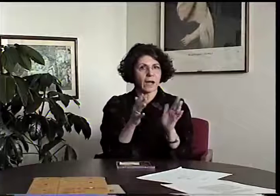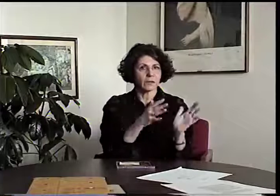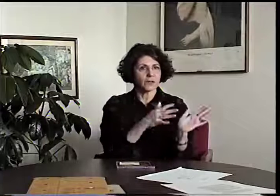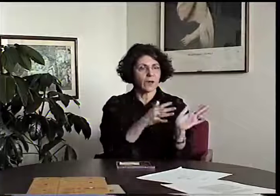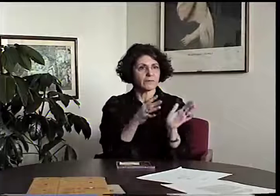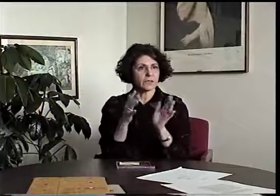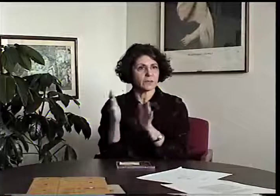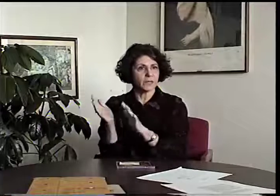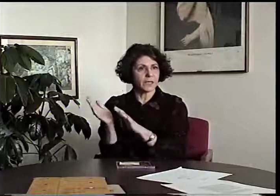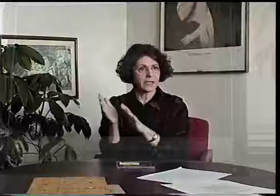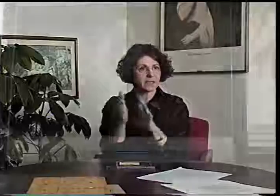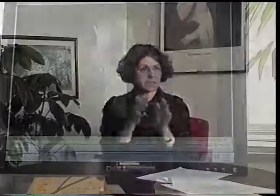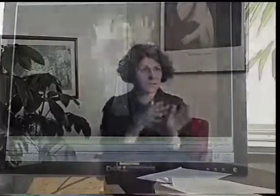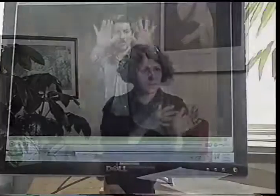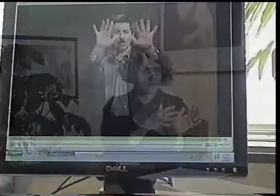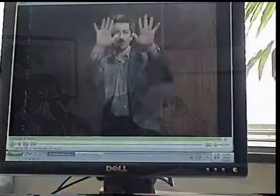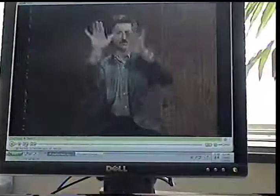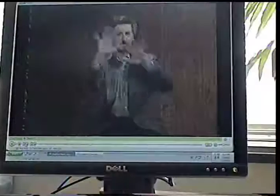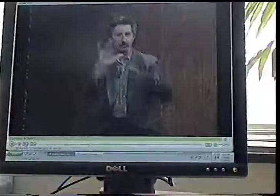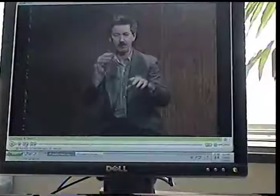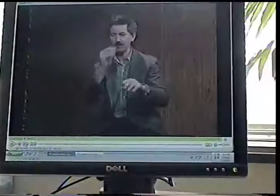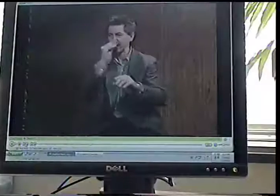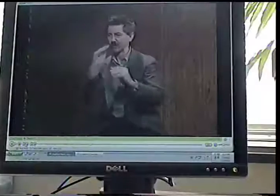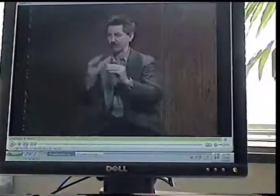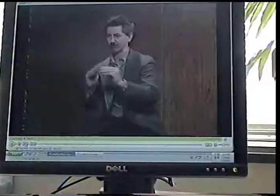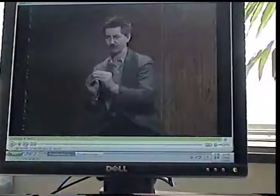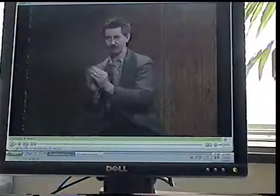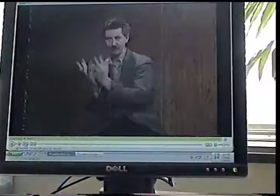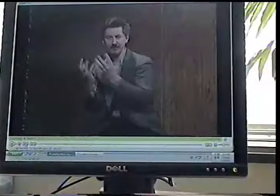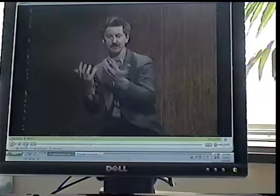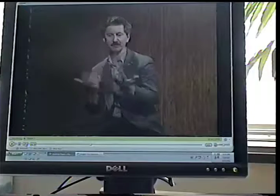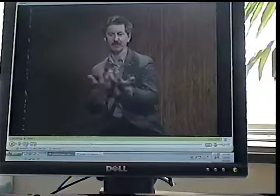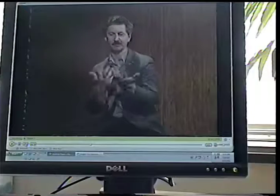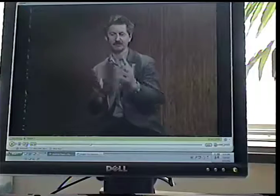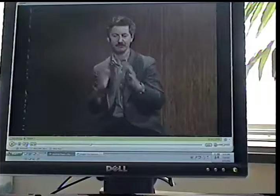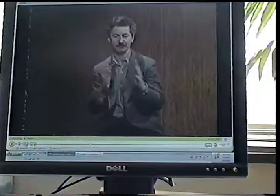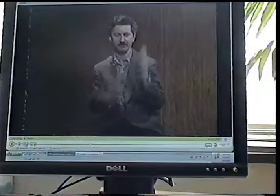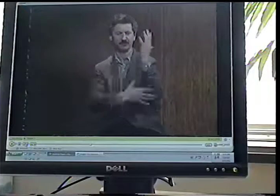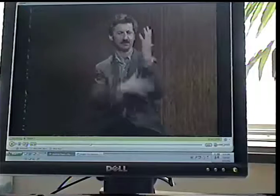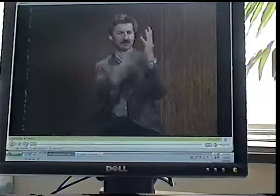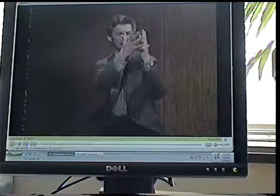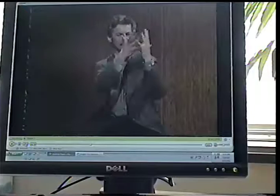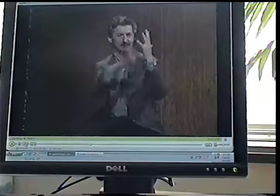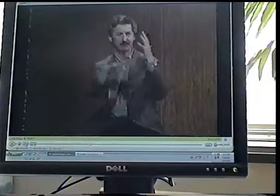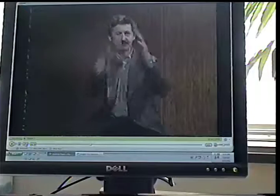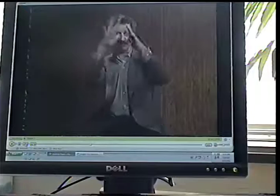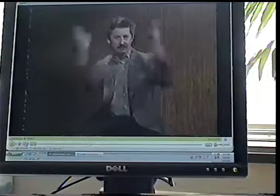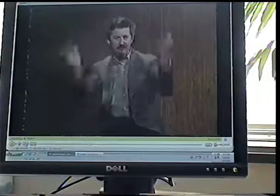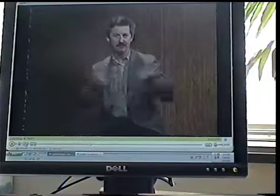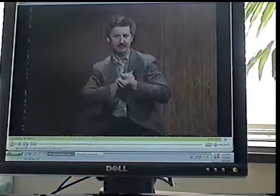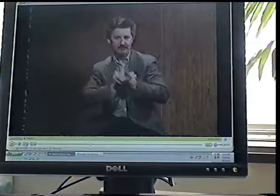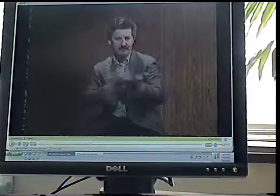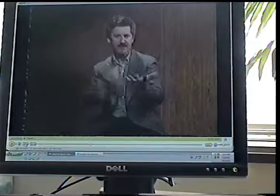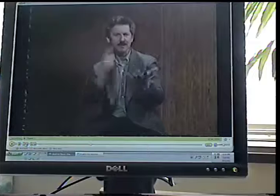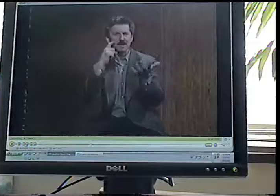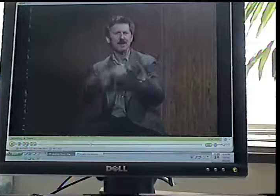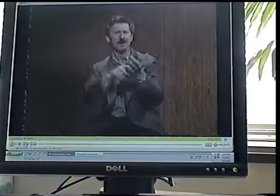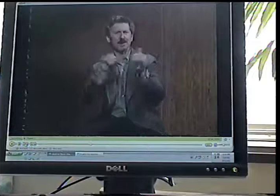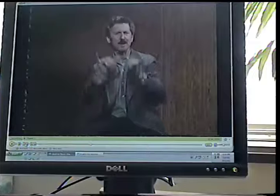flowers waving in the breeze. See, that's the snow falling, the flowers growing, the flowers blowing in the wind, the tree leaves, and so